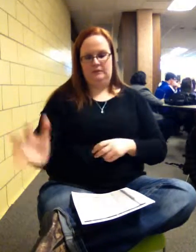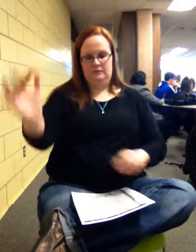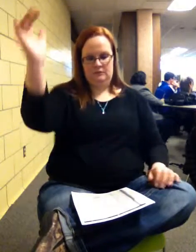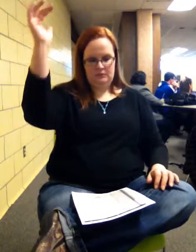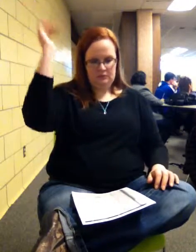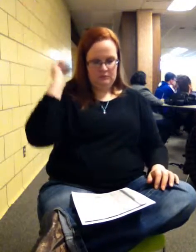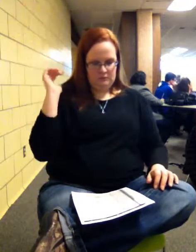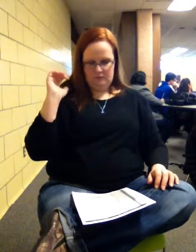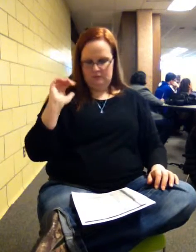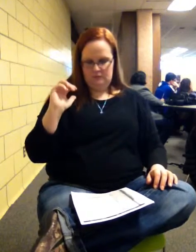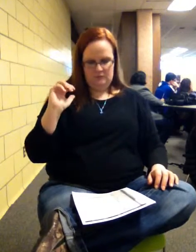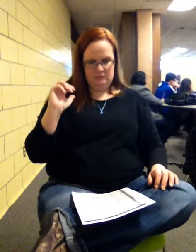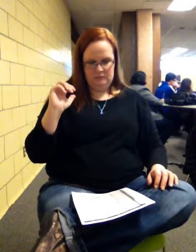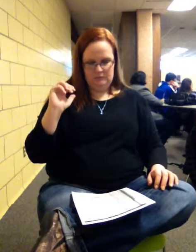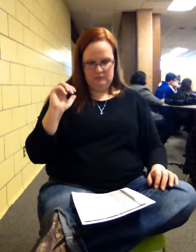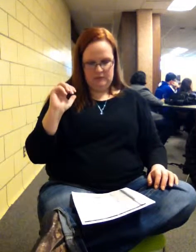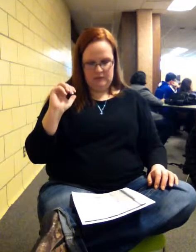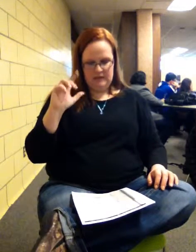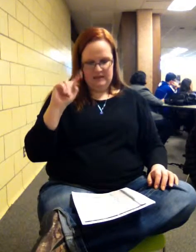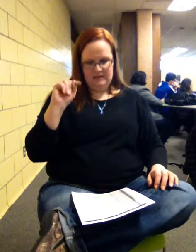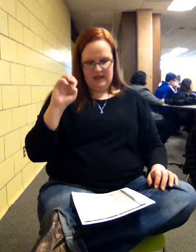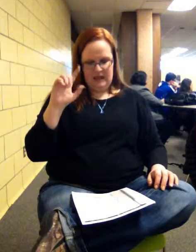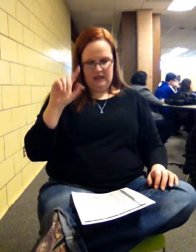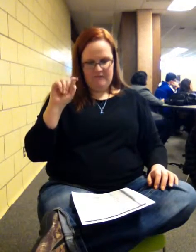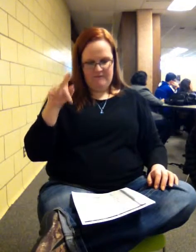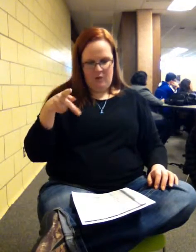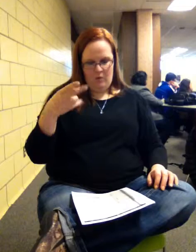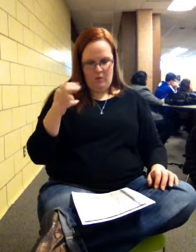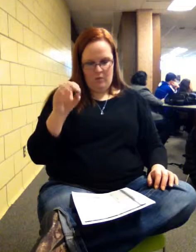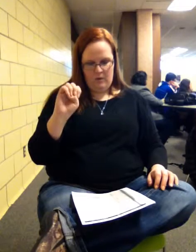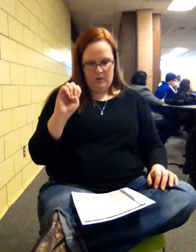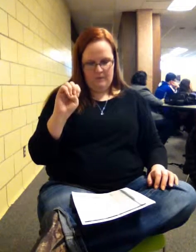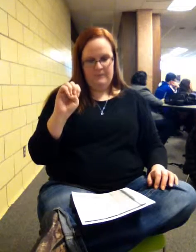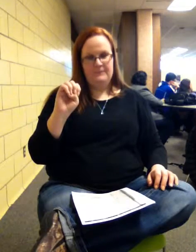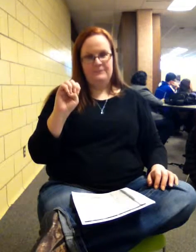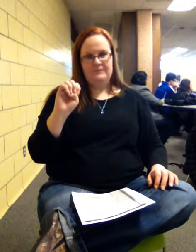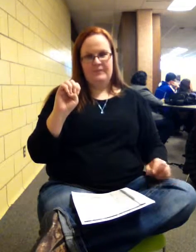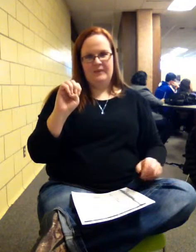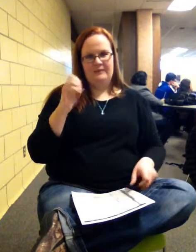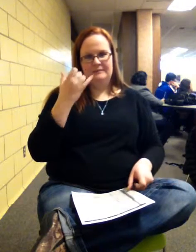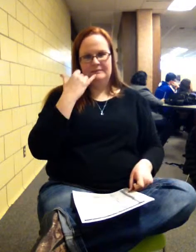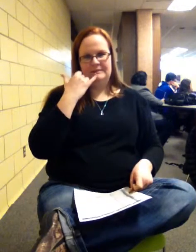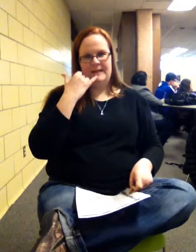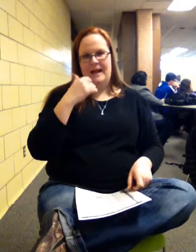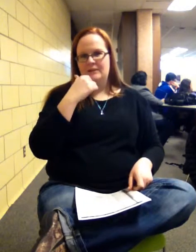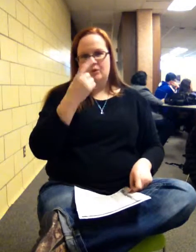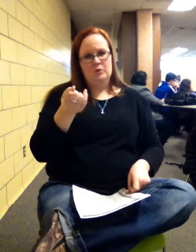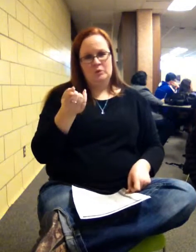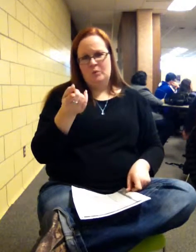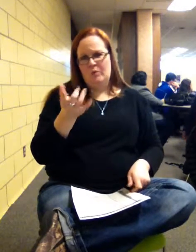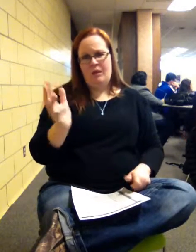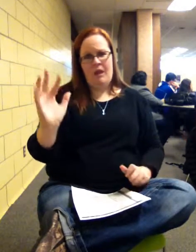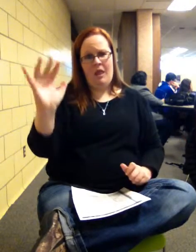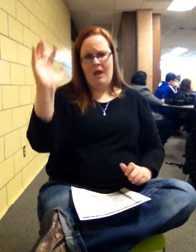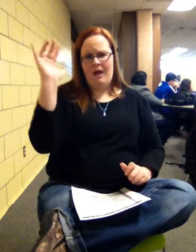apparatus manufacturing. I on purpose gave you something that is not your industry. So don't use this as your industry averages. I've had people do